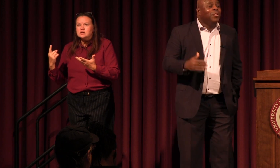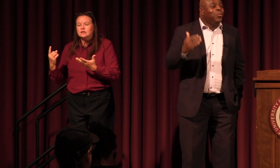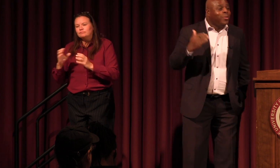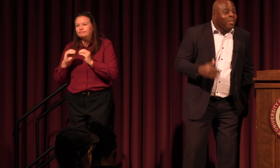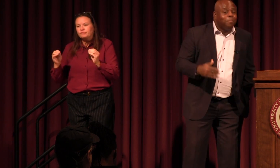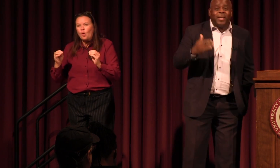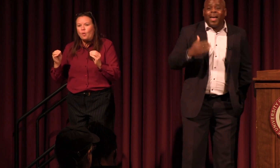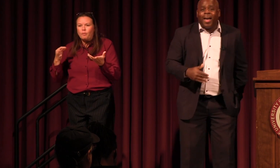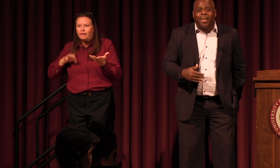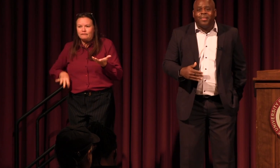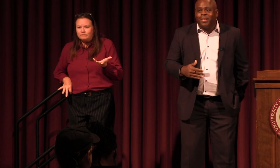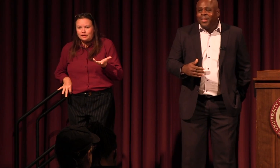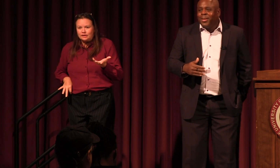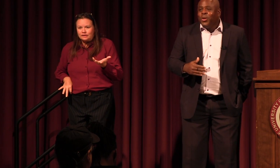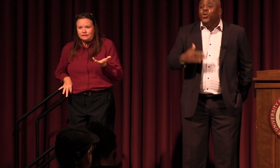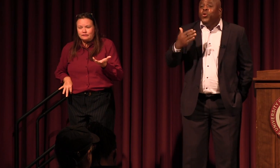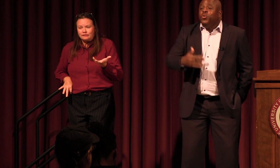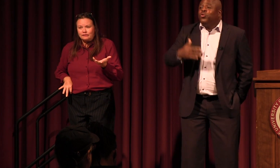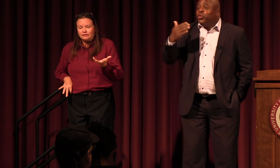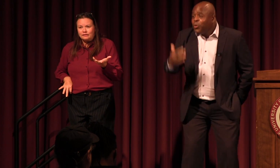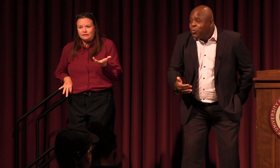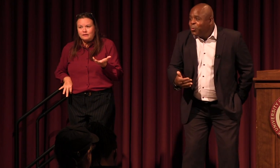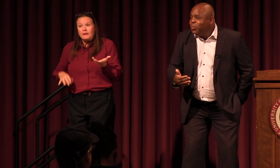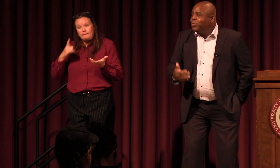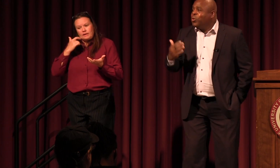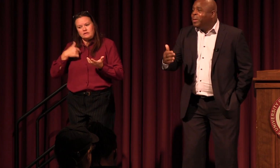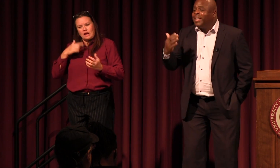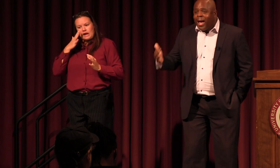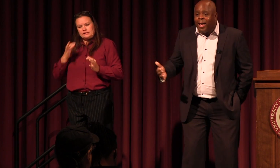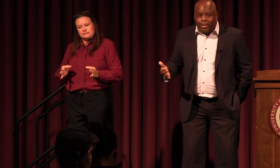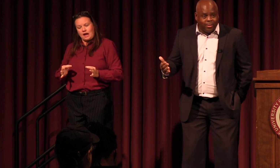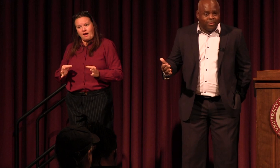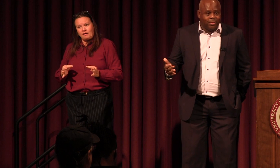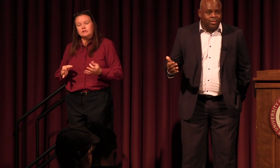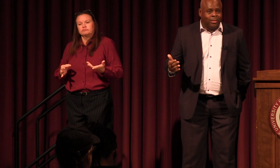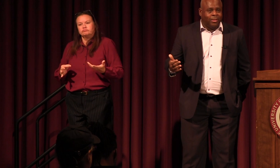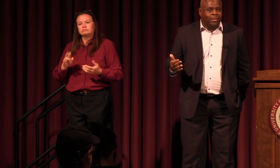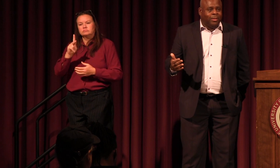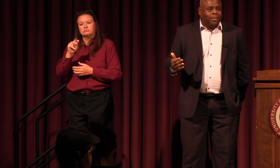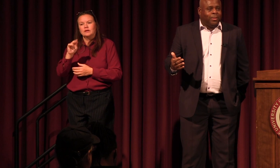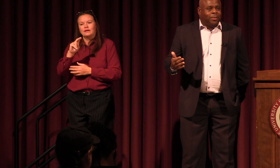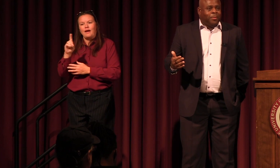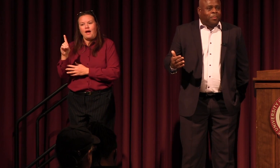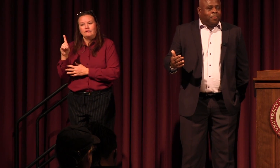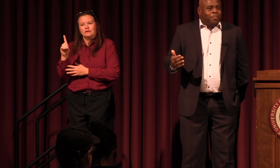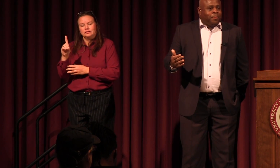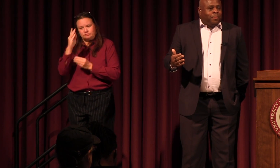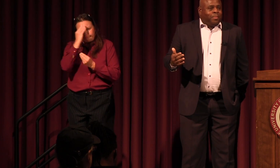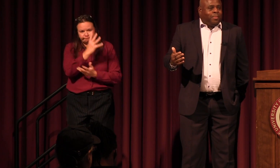reward just because you choose to be kind?